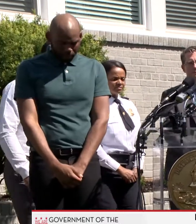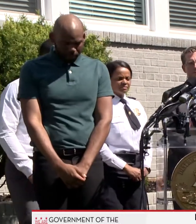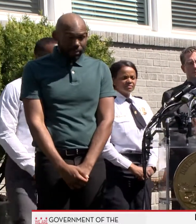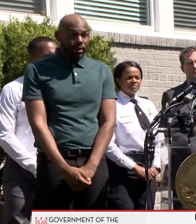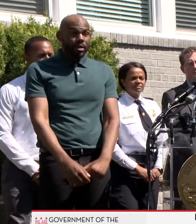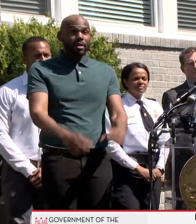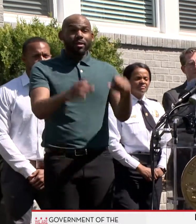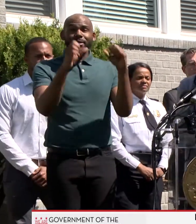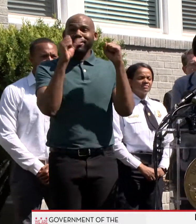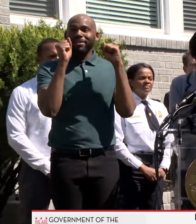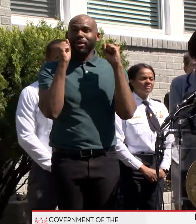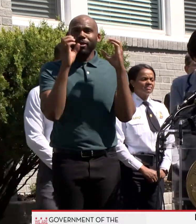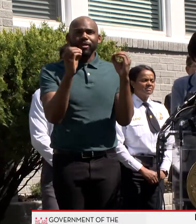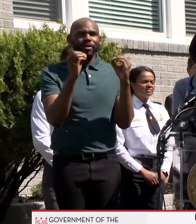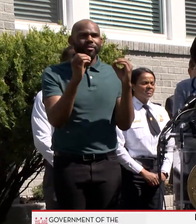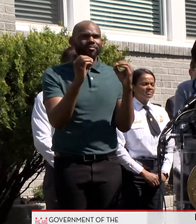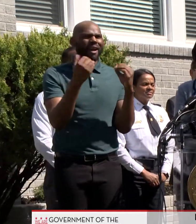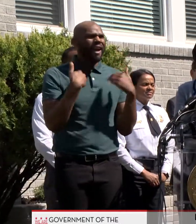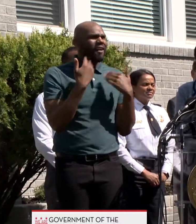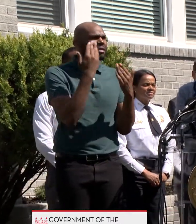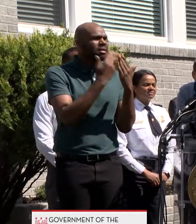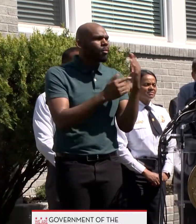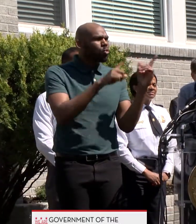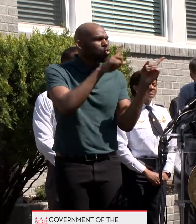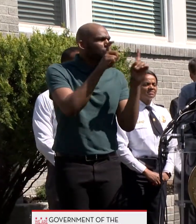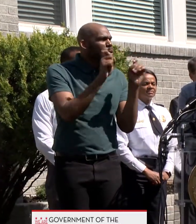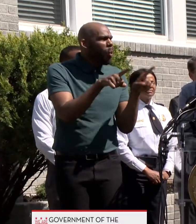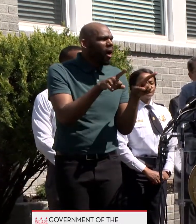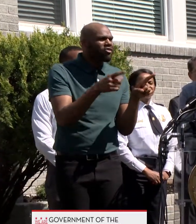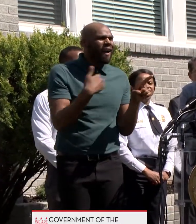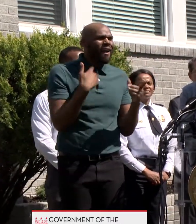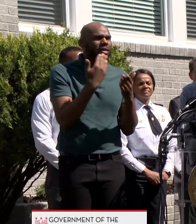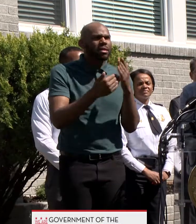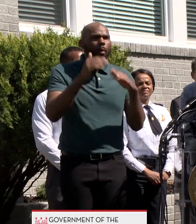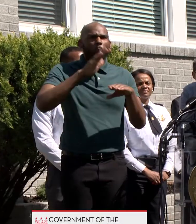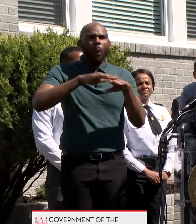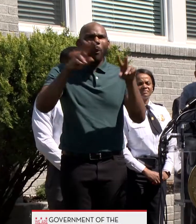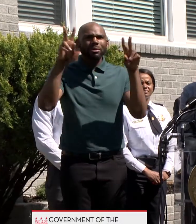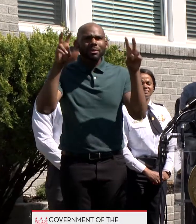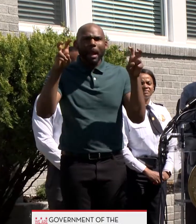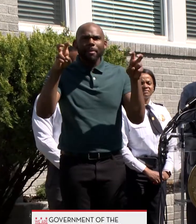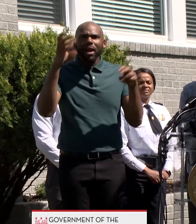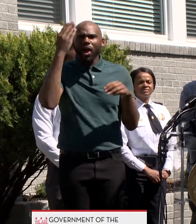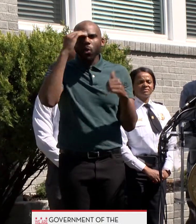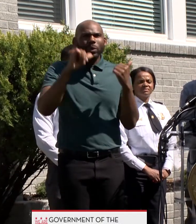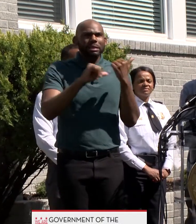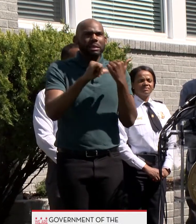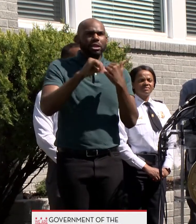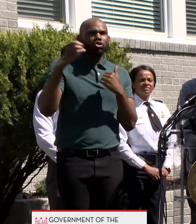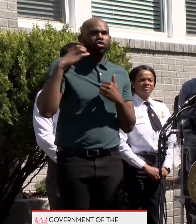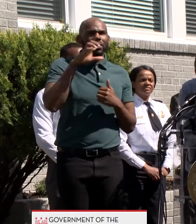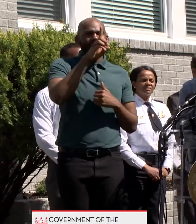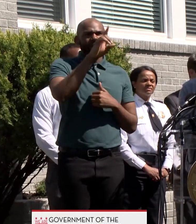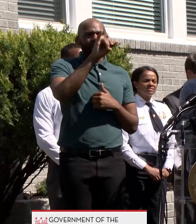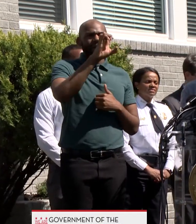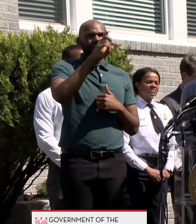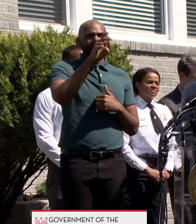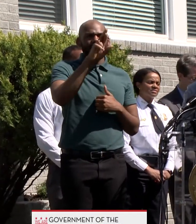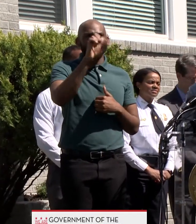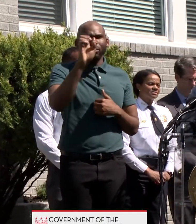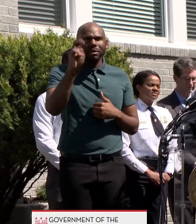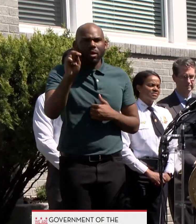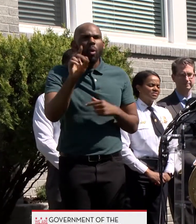And so we'll handle a few questions. I'll take any on topic, and I know Assistant Chief Dickerson is also